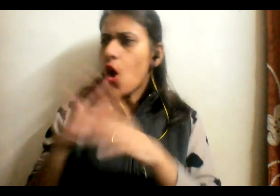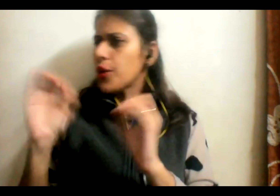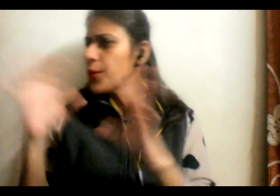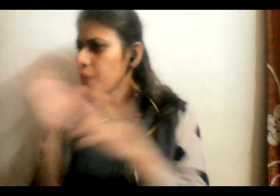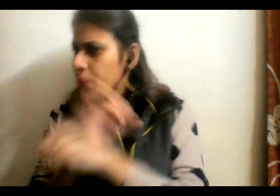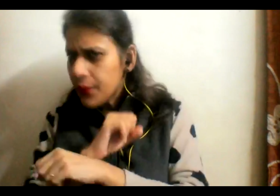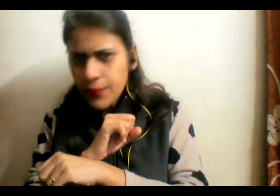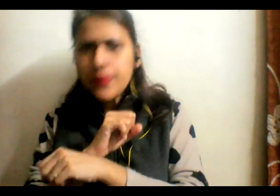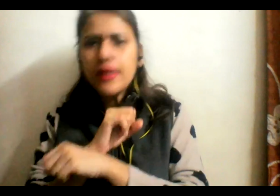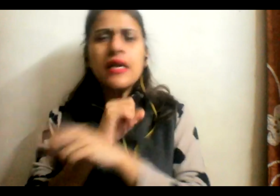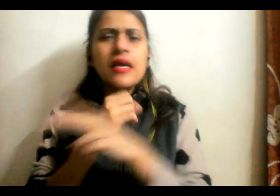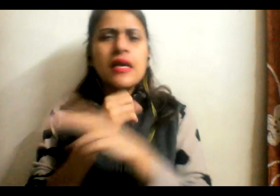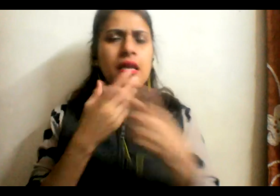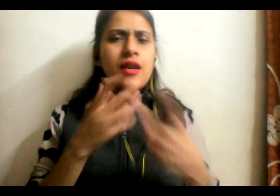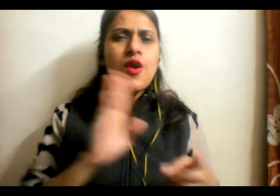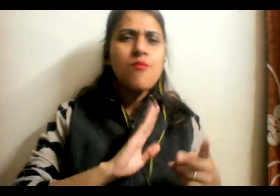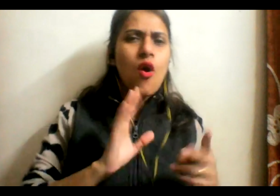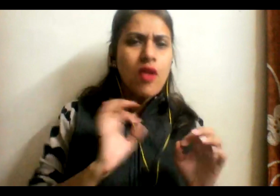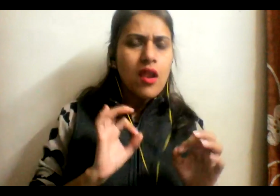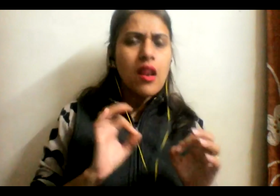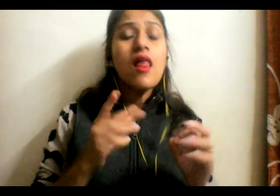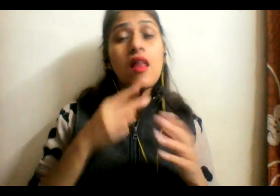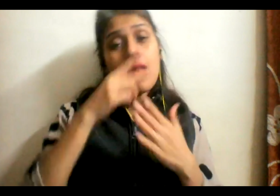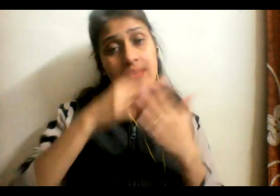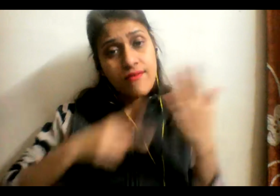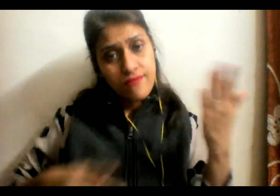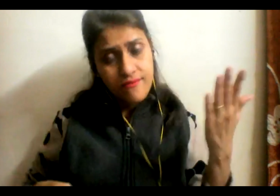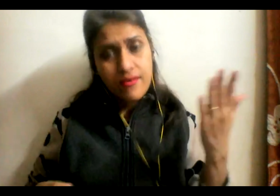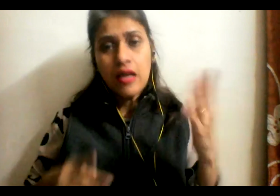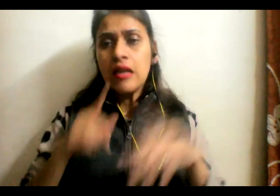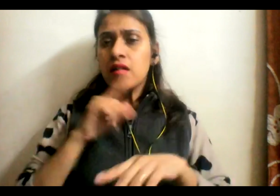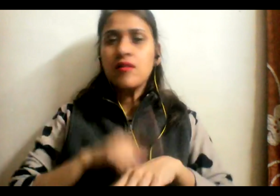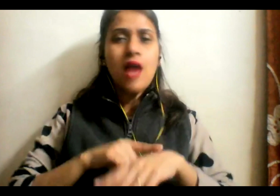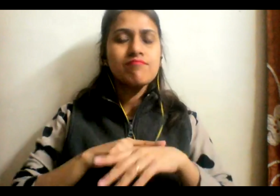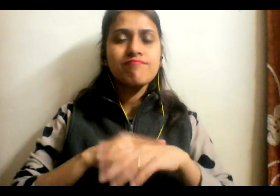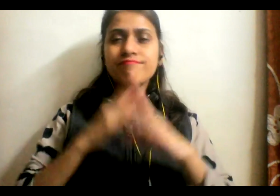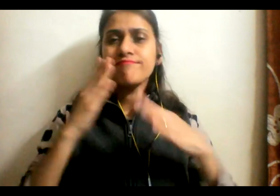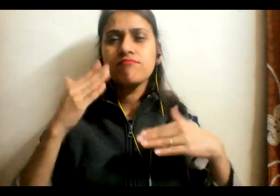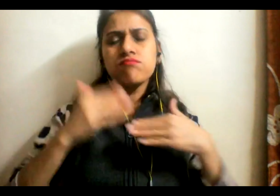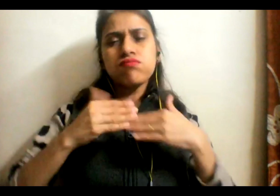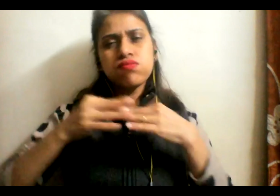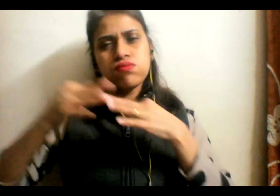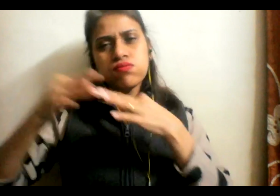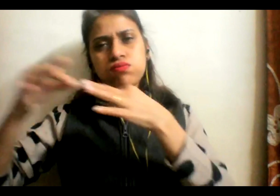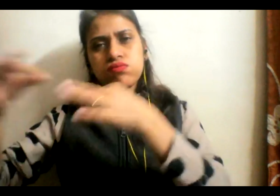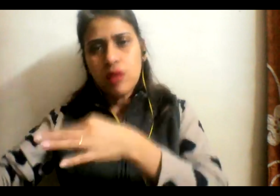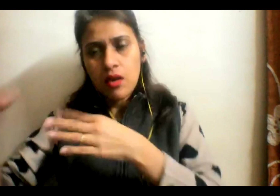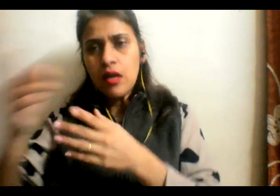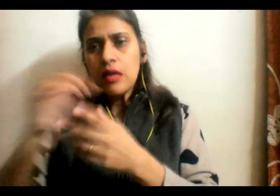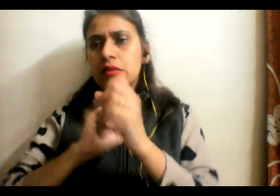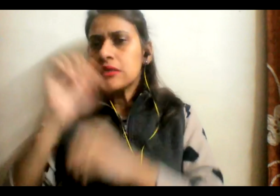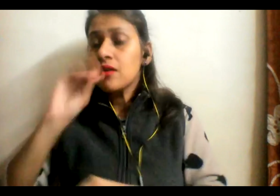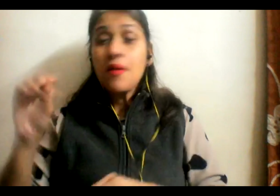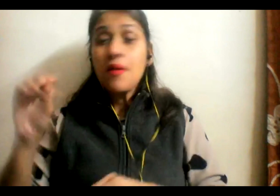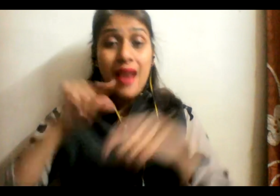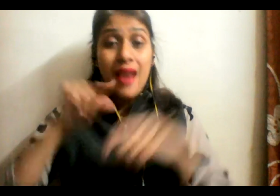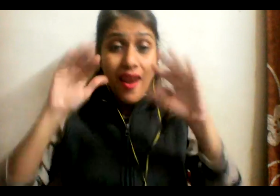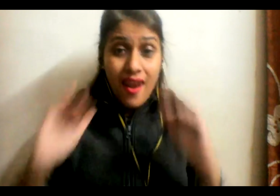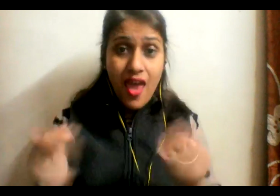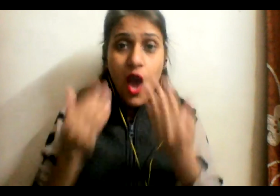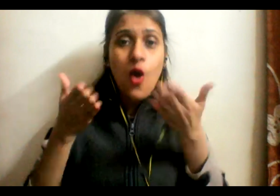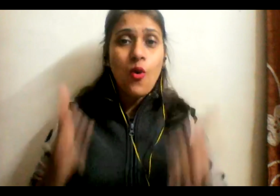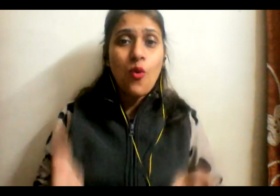available. So boards do not sit and assemble and don't issue certificates in time. But after the Swavalamban thing, a lot of things have